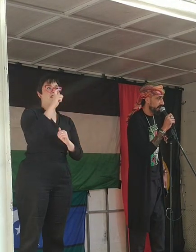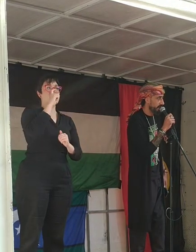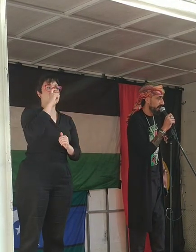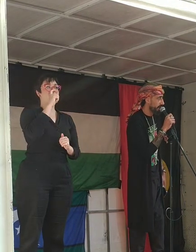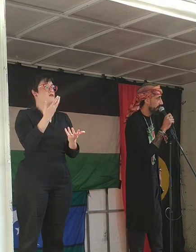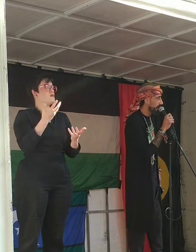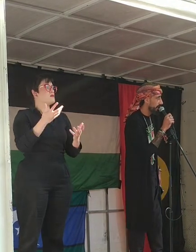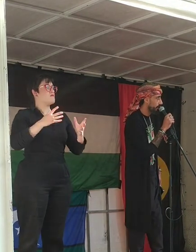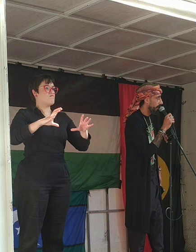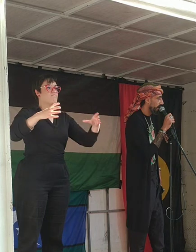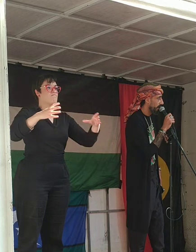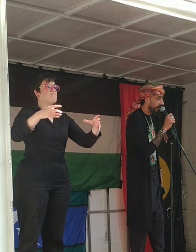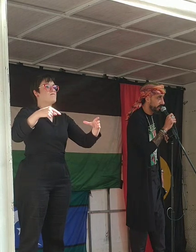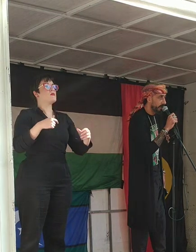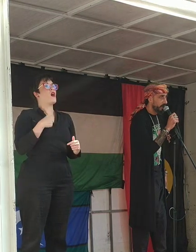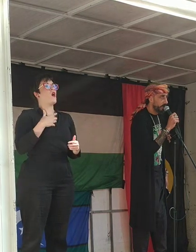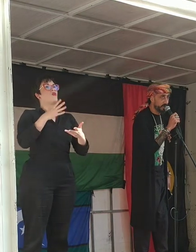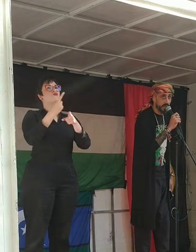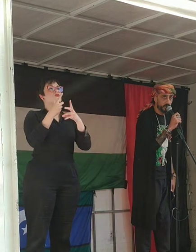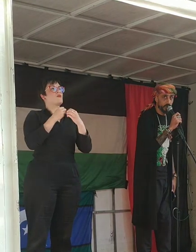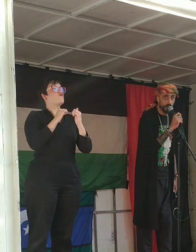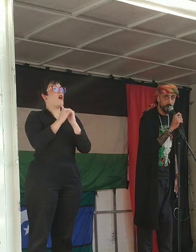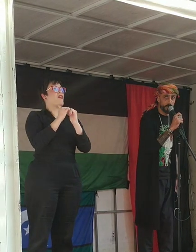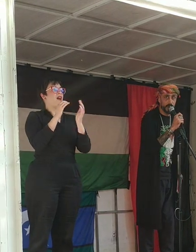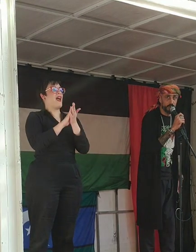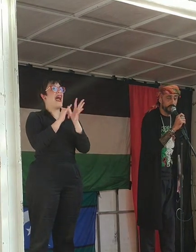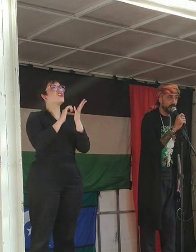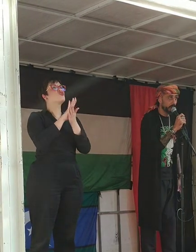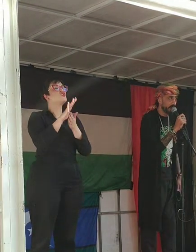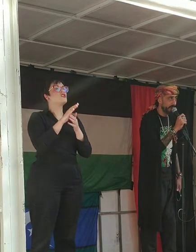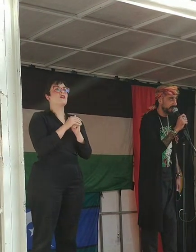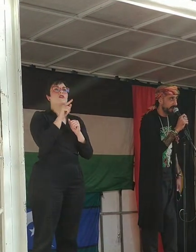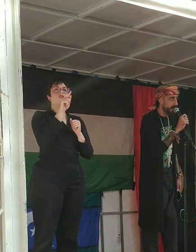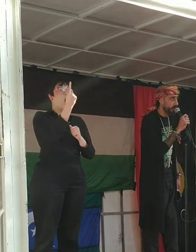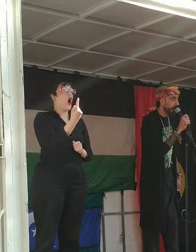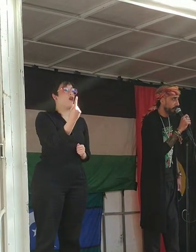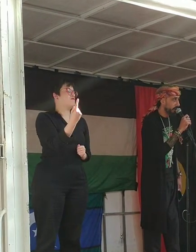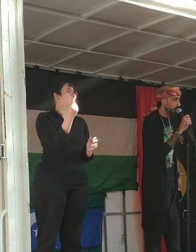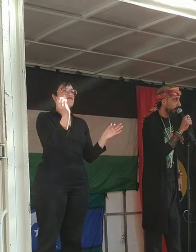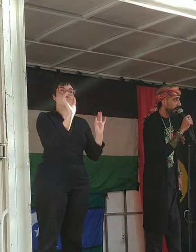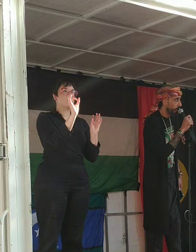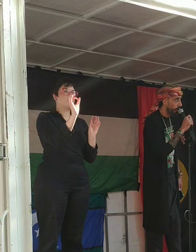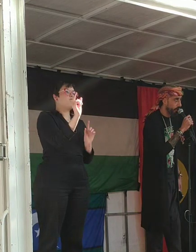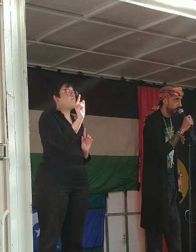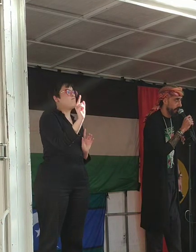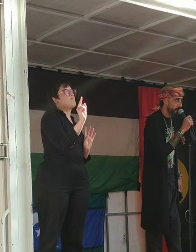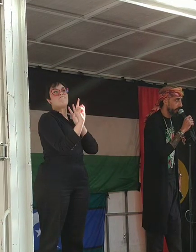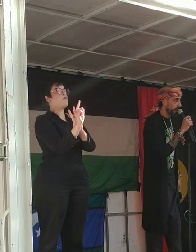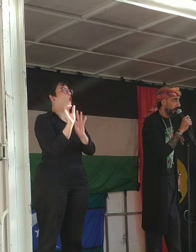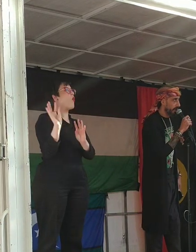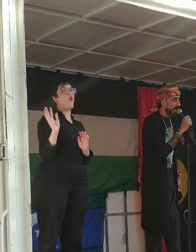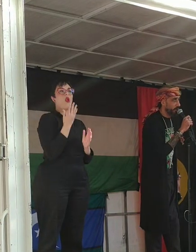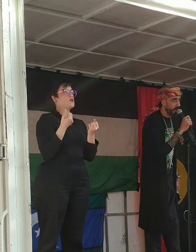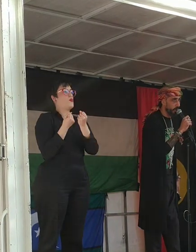and especially in the attack to my brother Hash. We say to you, brother, you are not alone in this. We are with you. We are all with